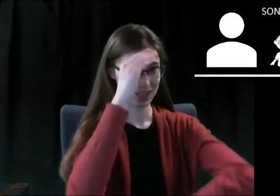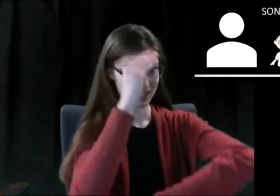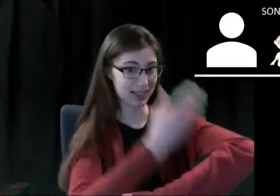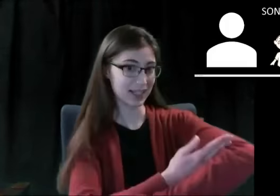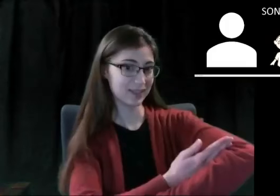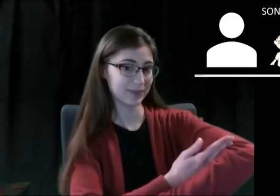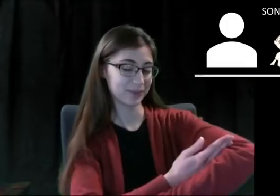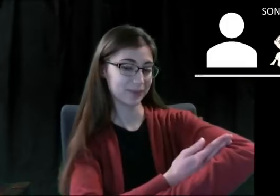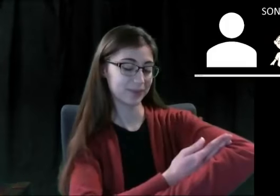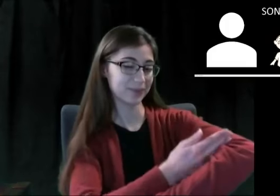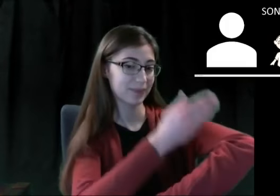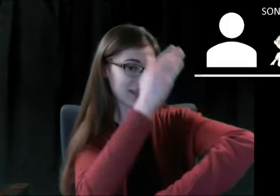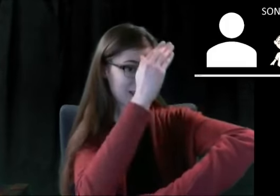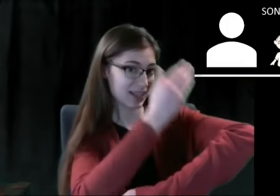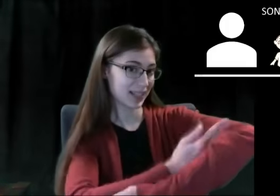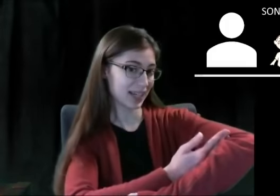Son. Son.